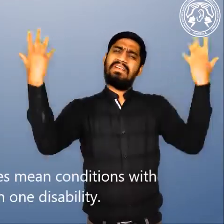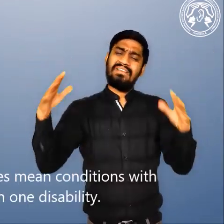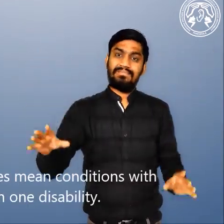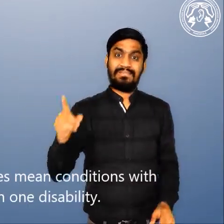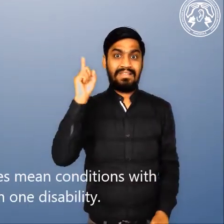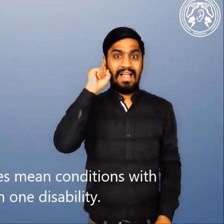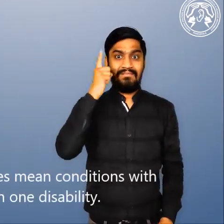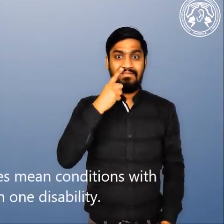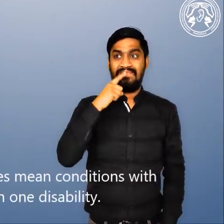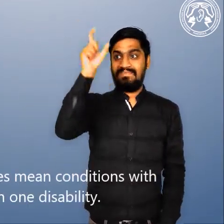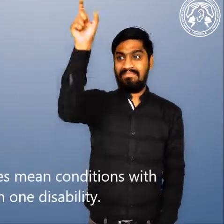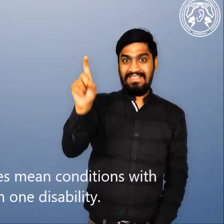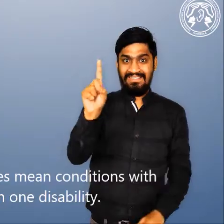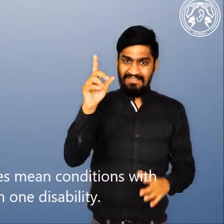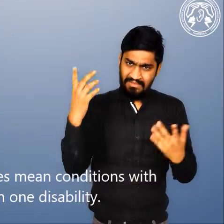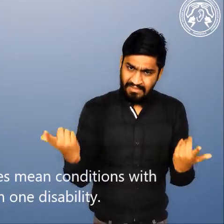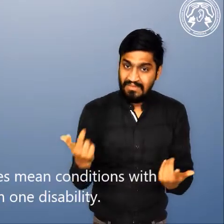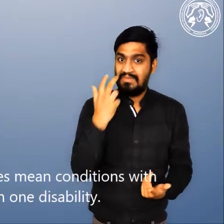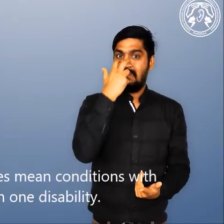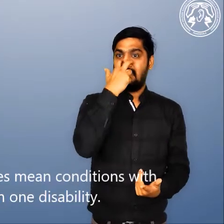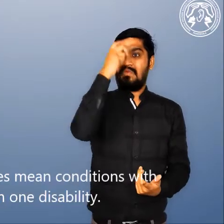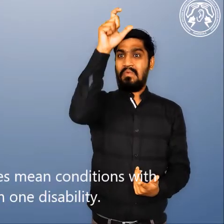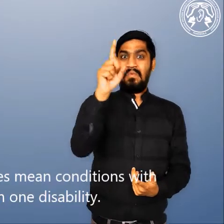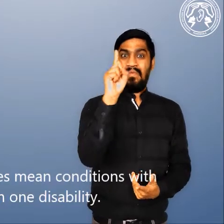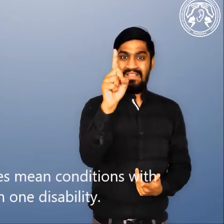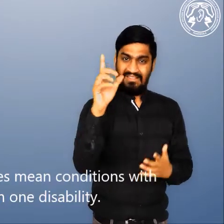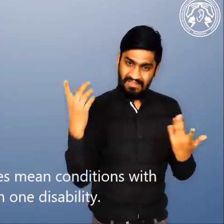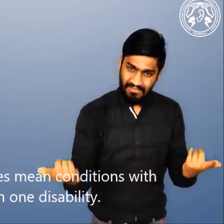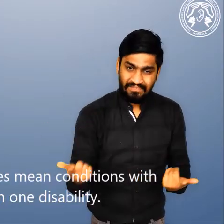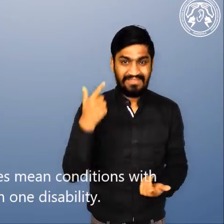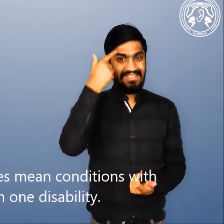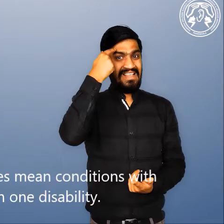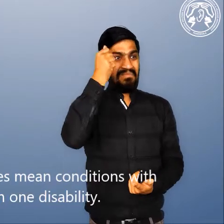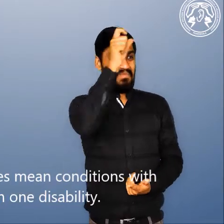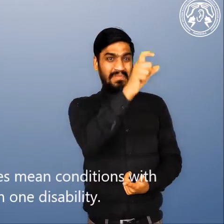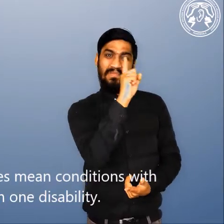Multiple disabilities mean conditions with more than one disability.